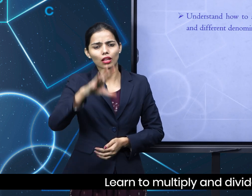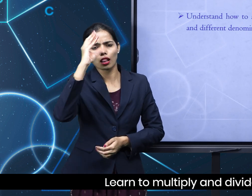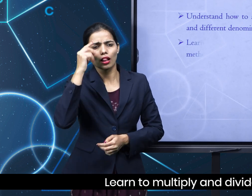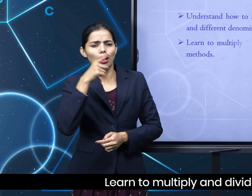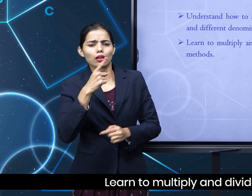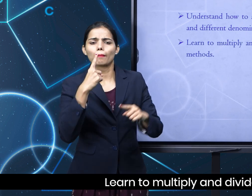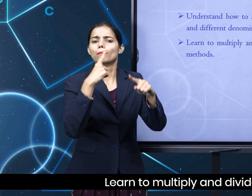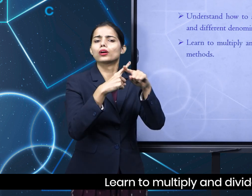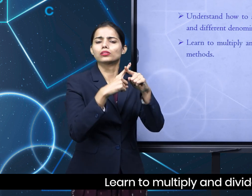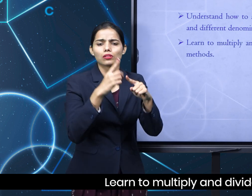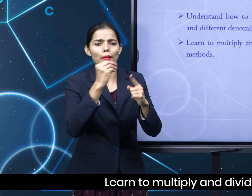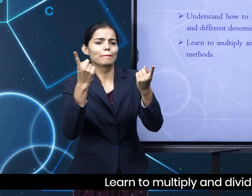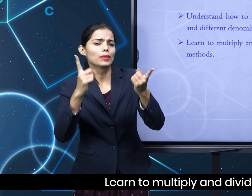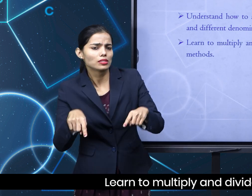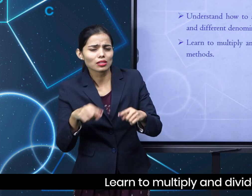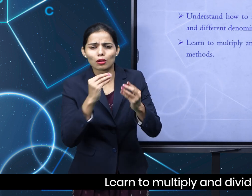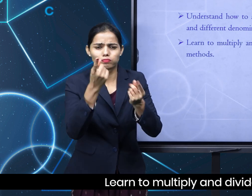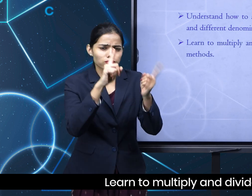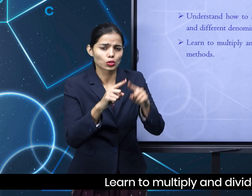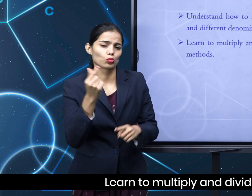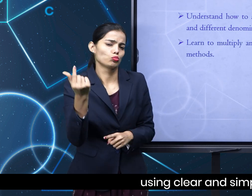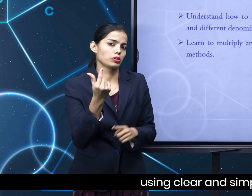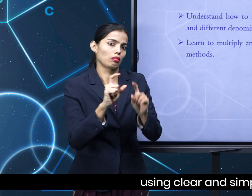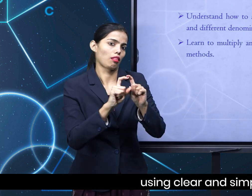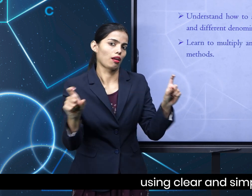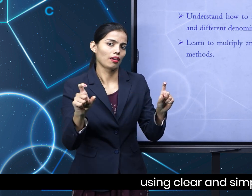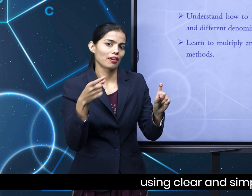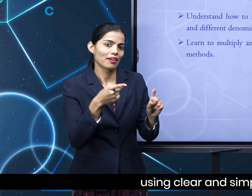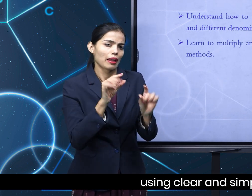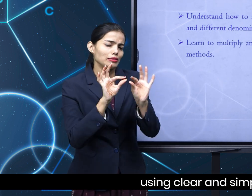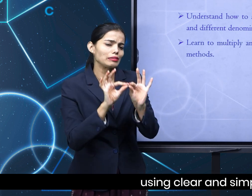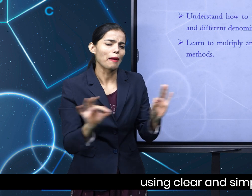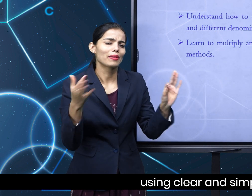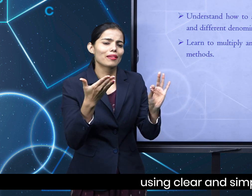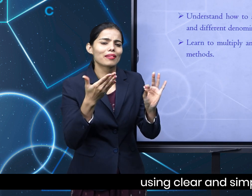Learn to multiply and divide rational numbers using clear and simple methods.